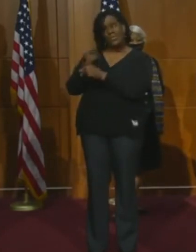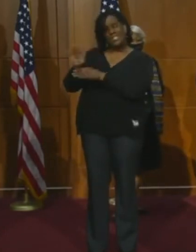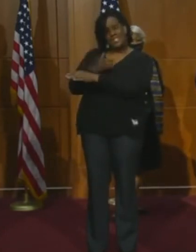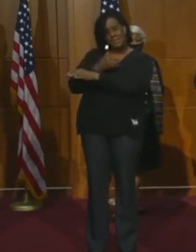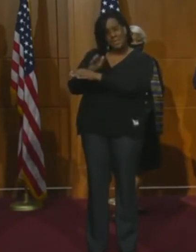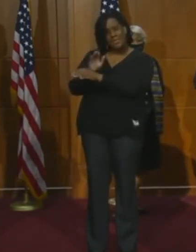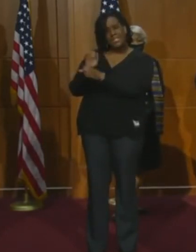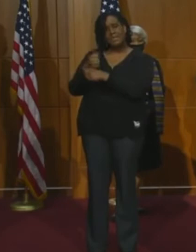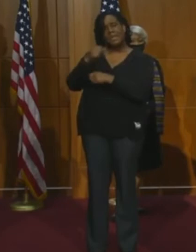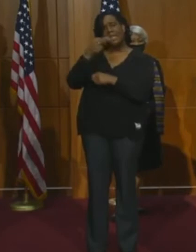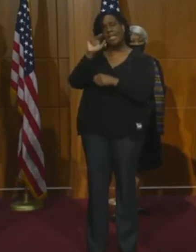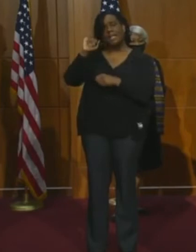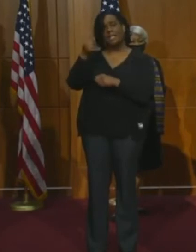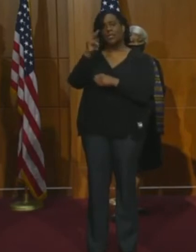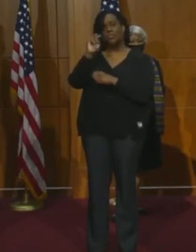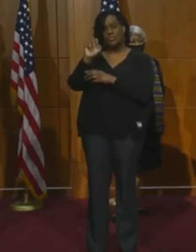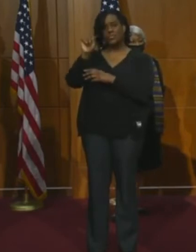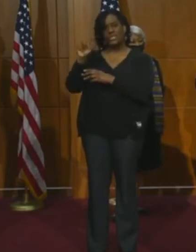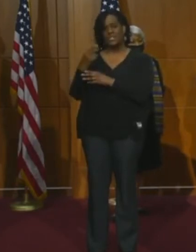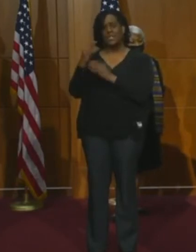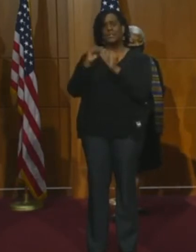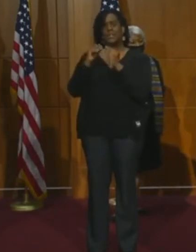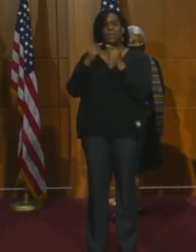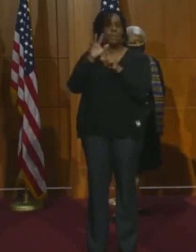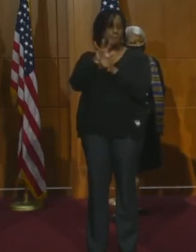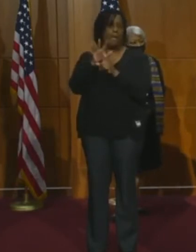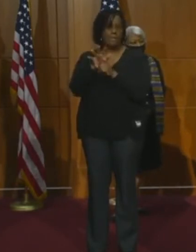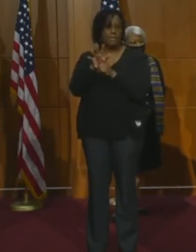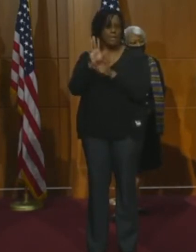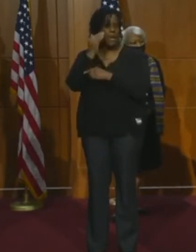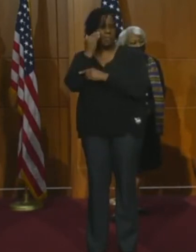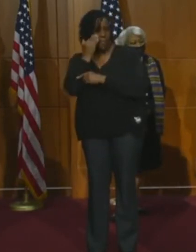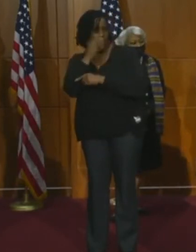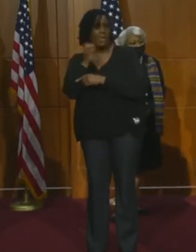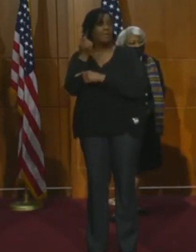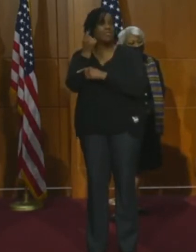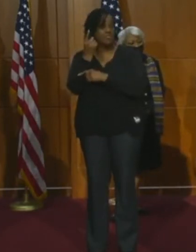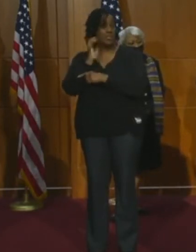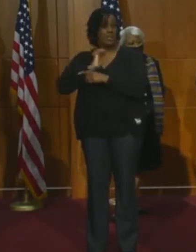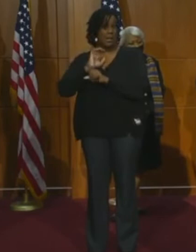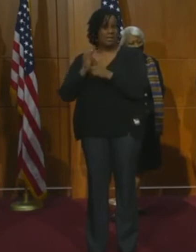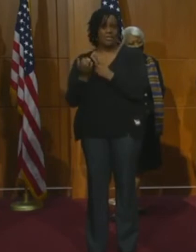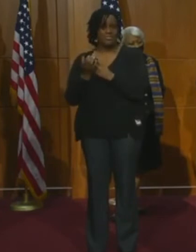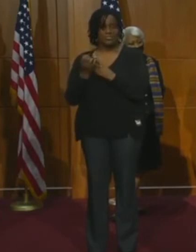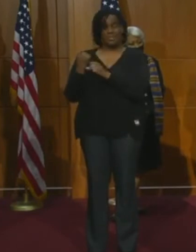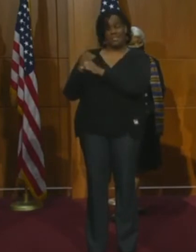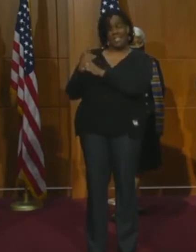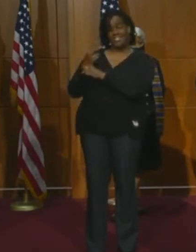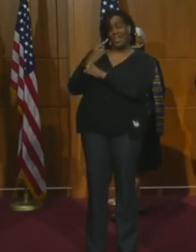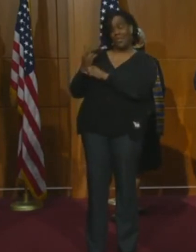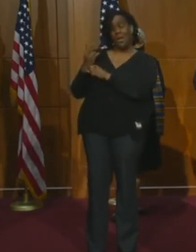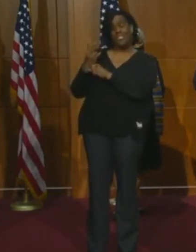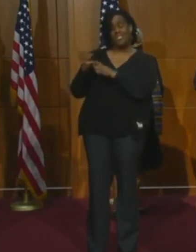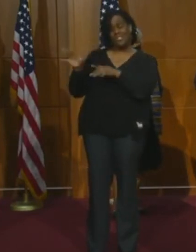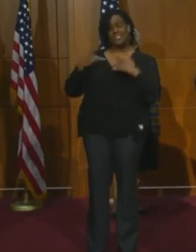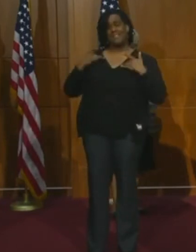make Juneteenth more known and understood in our culture. I watched him bring people together last year with the Something in the